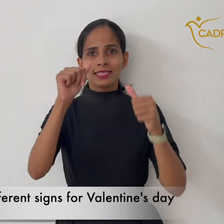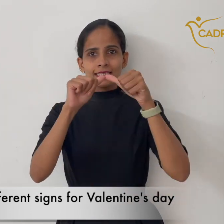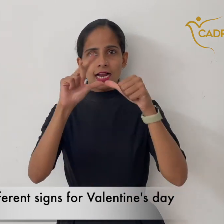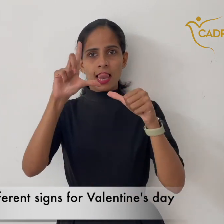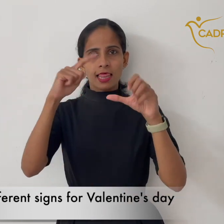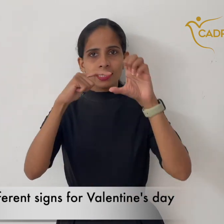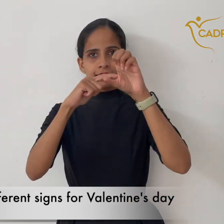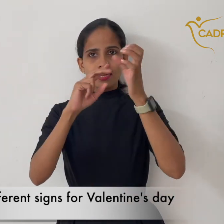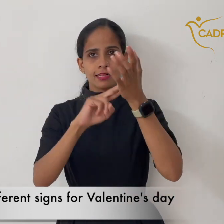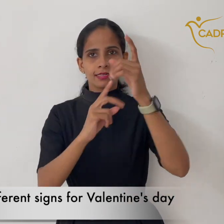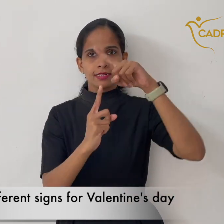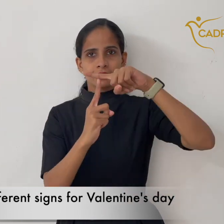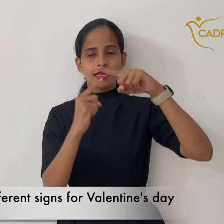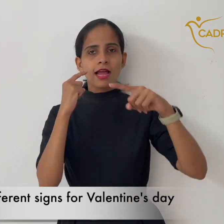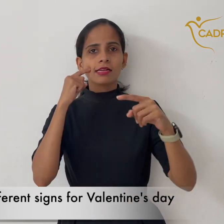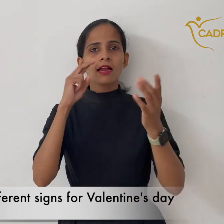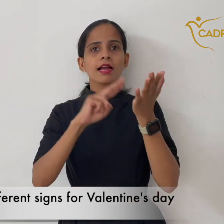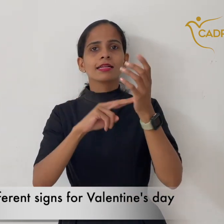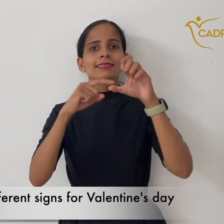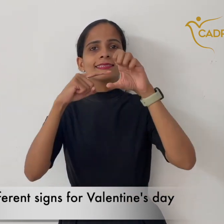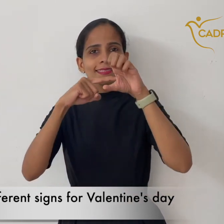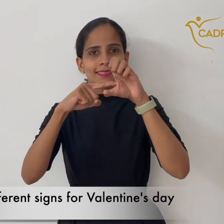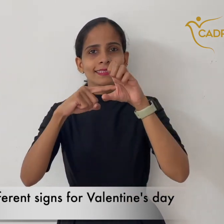There are different signs for Valentine's Day.